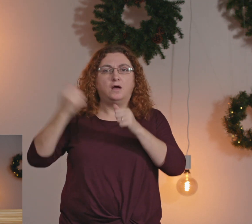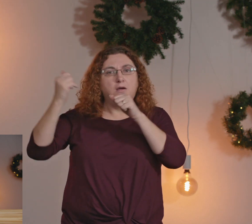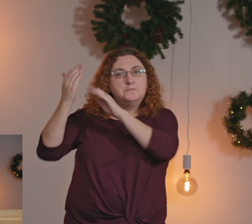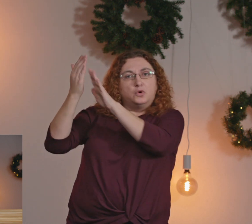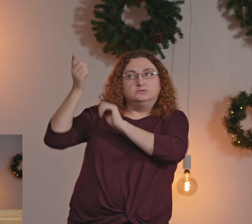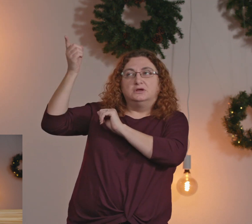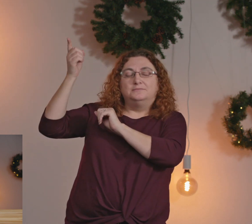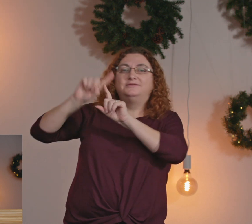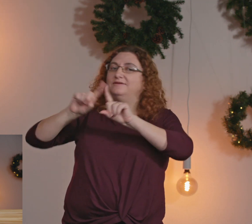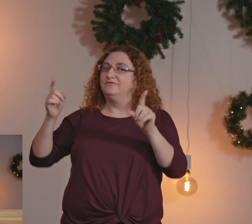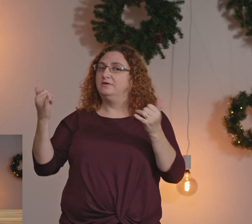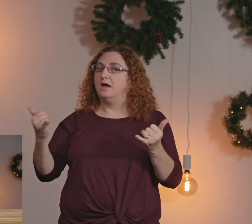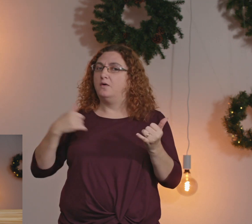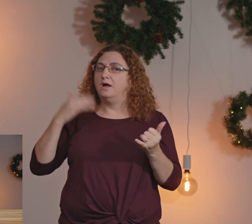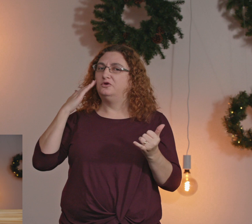mercy?